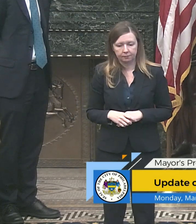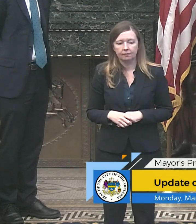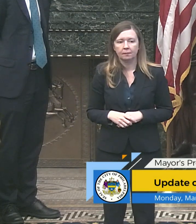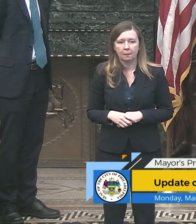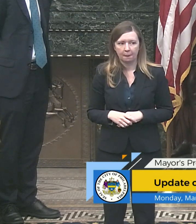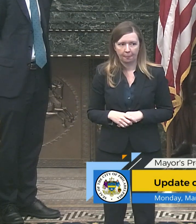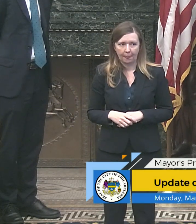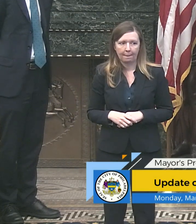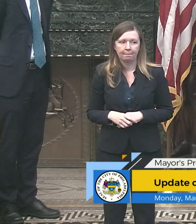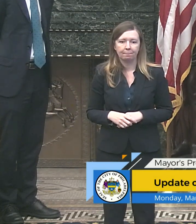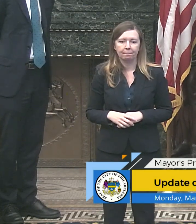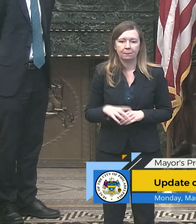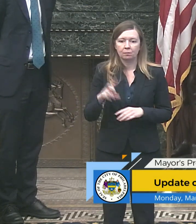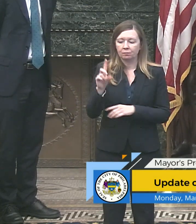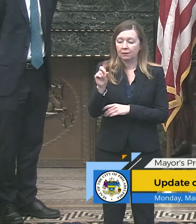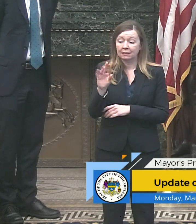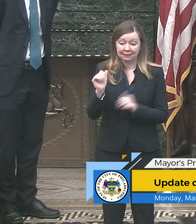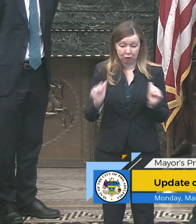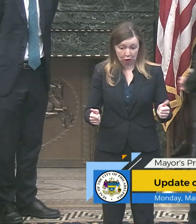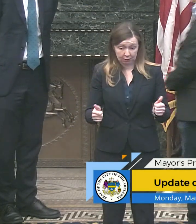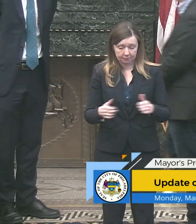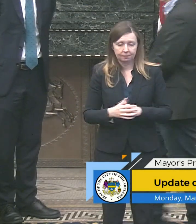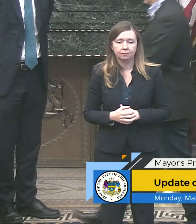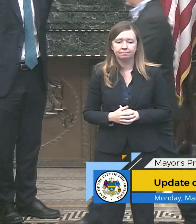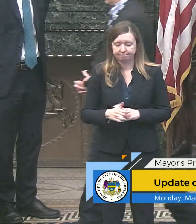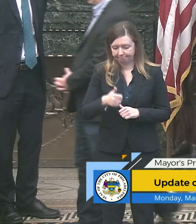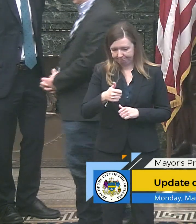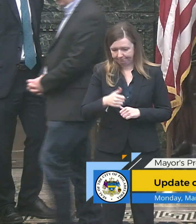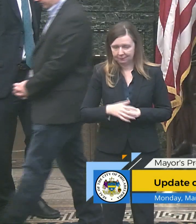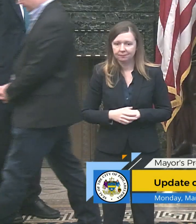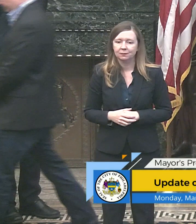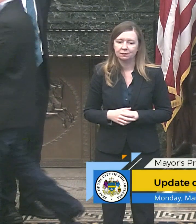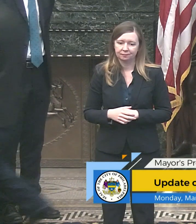All right. Denise, you good? I'm good.